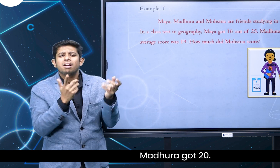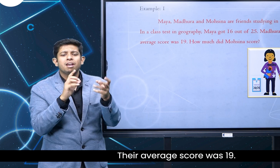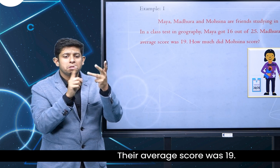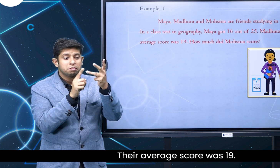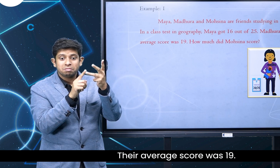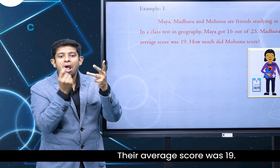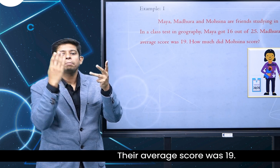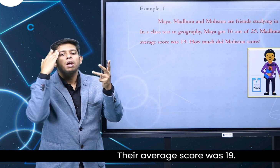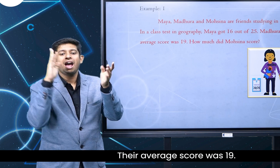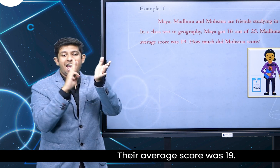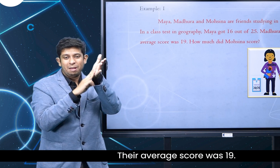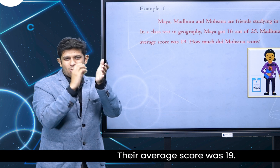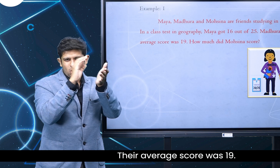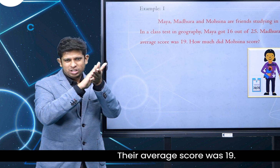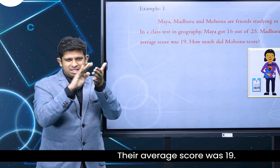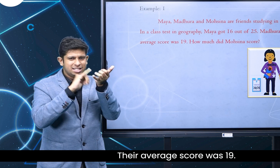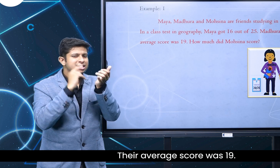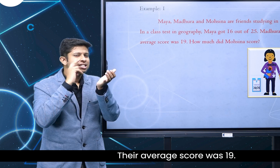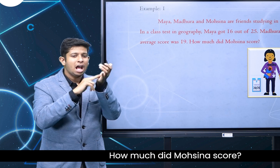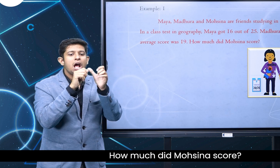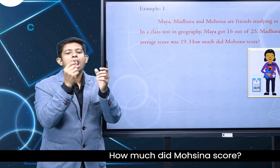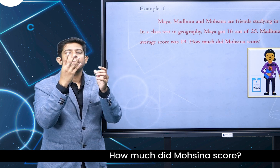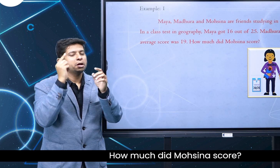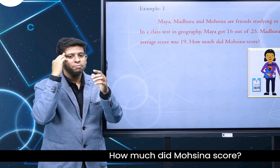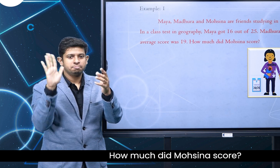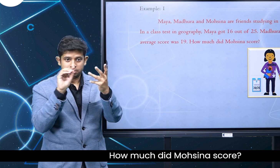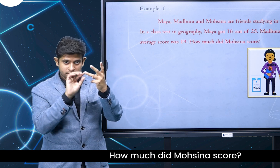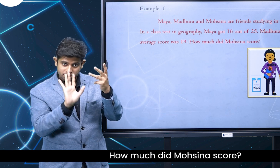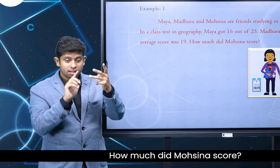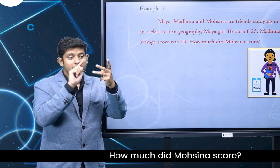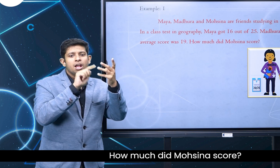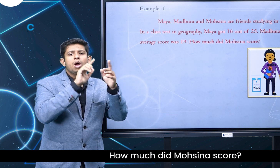Their average score was 19. How much did Mosina score?